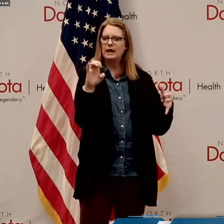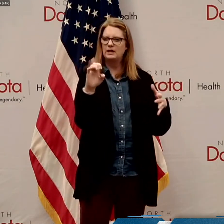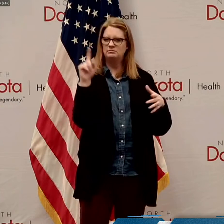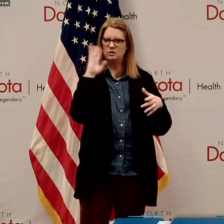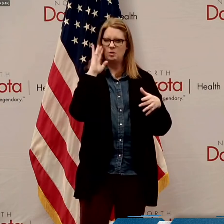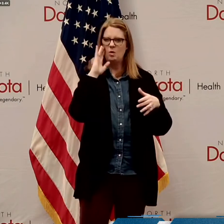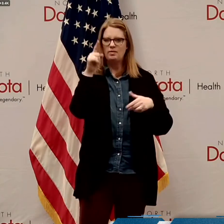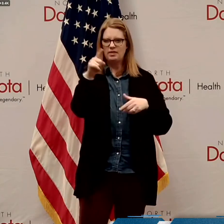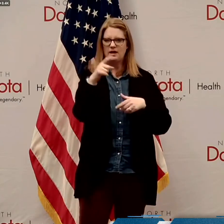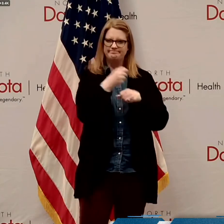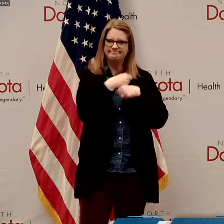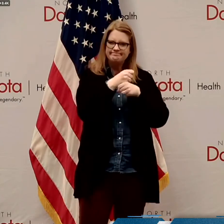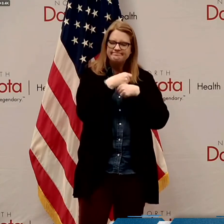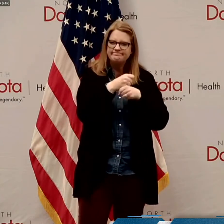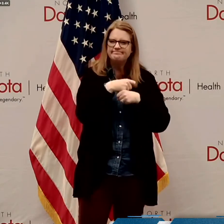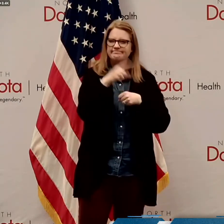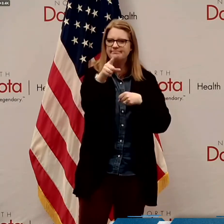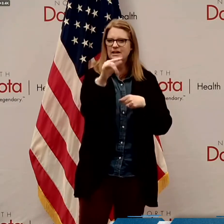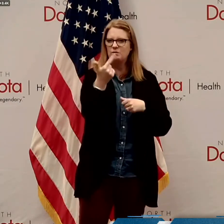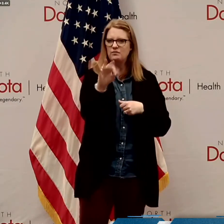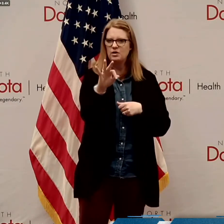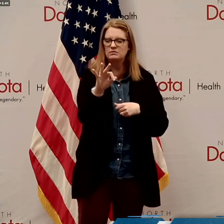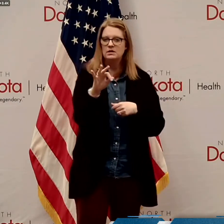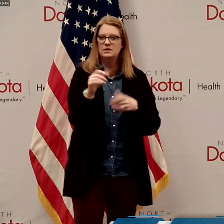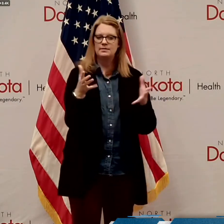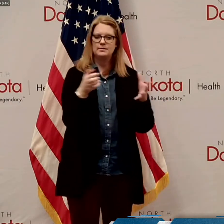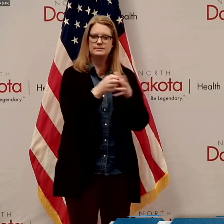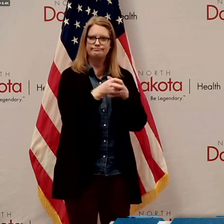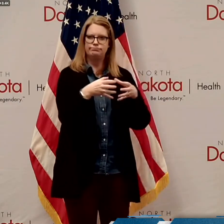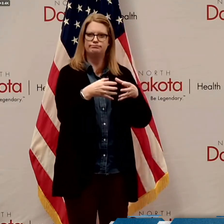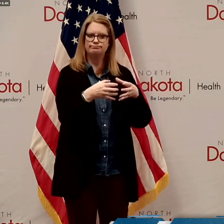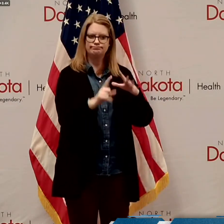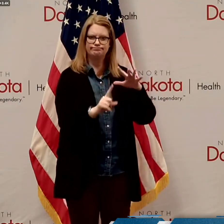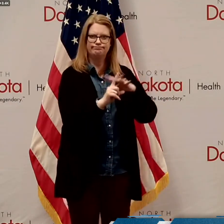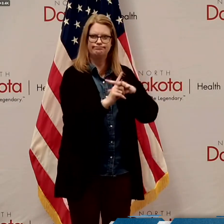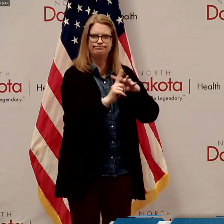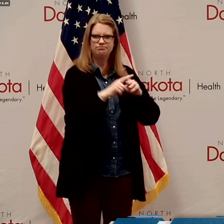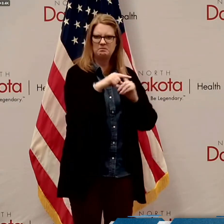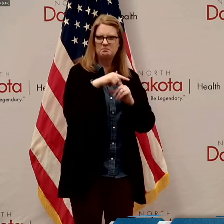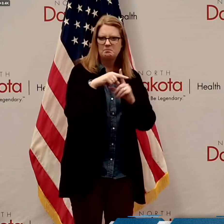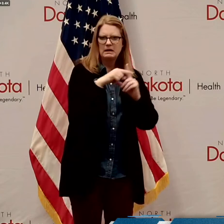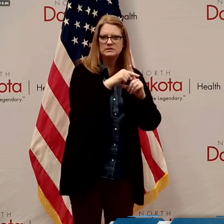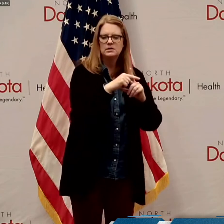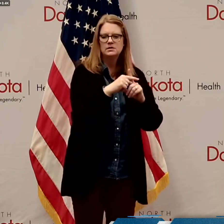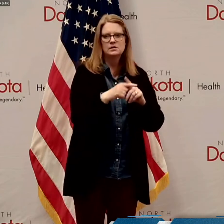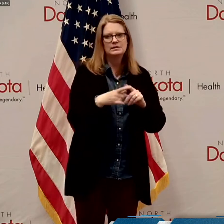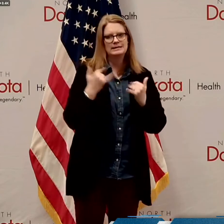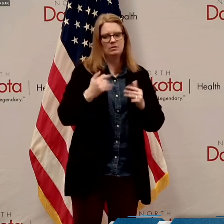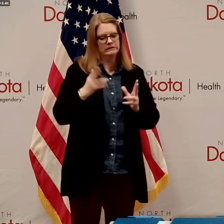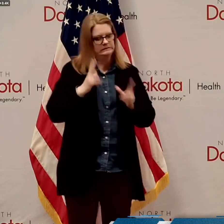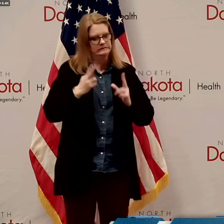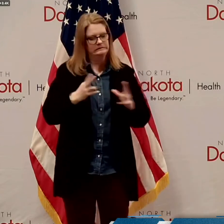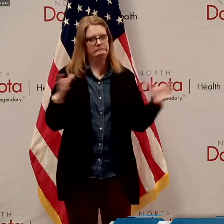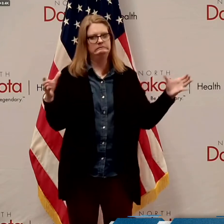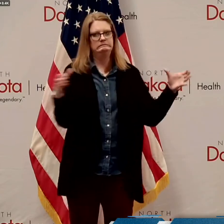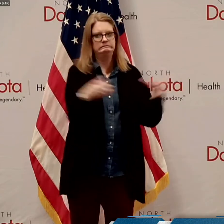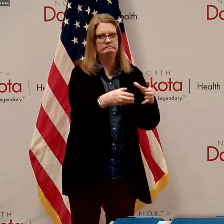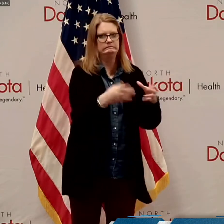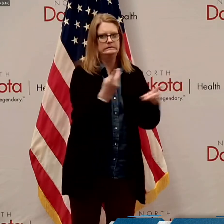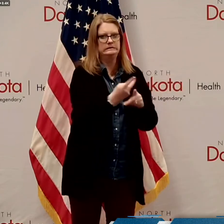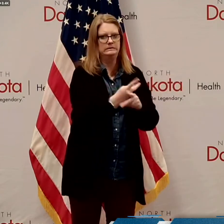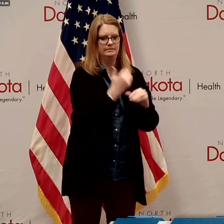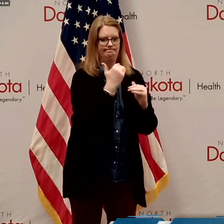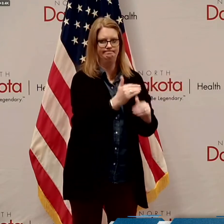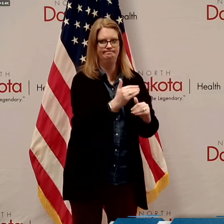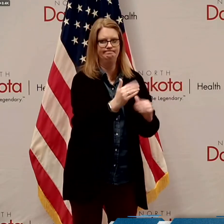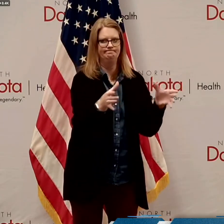Grand Forks, where we had a small outbreak there that we're working to quickly contain. But they